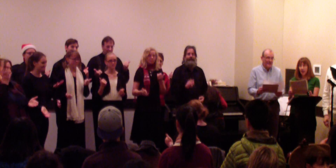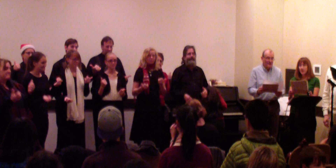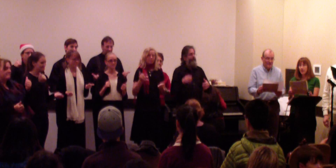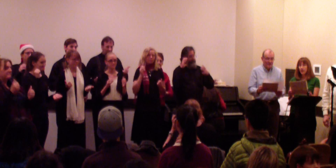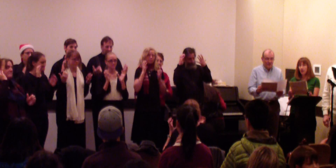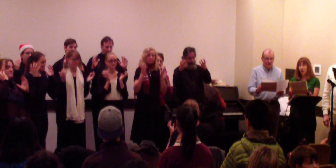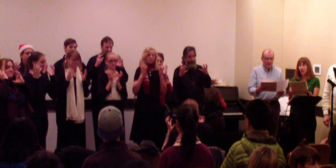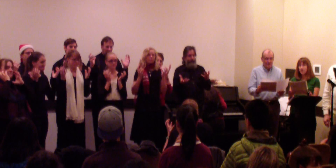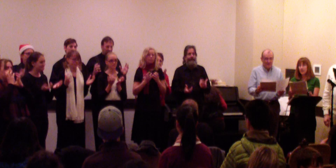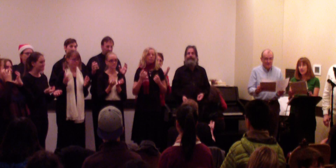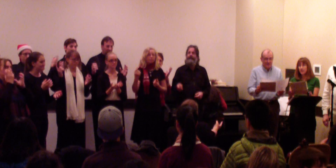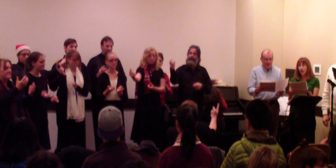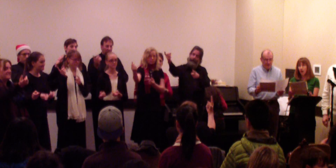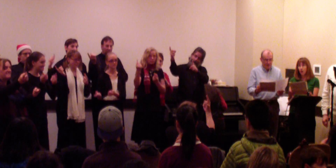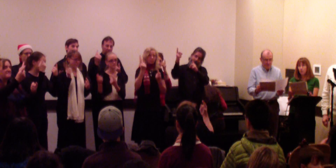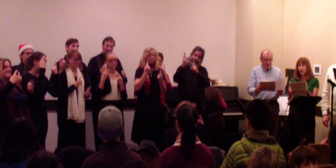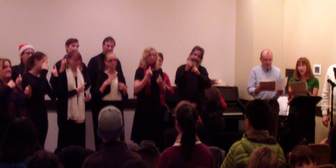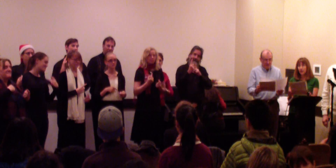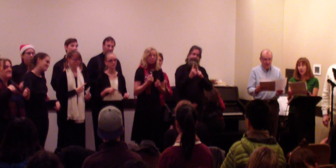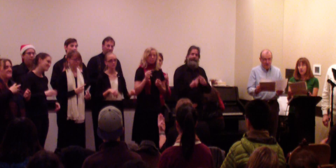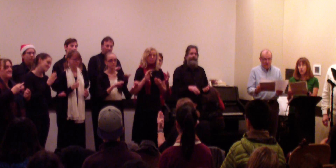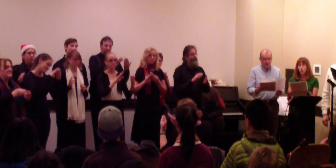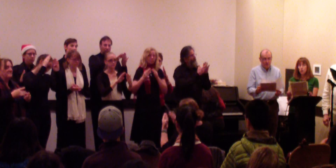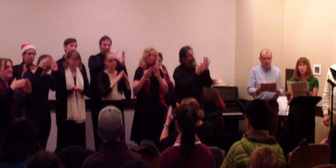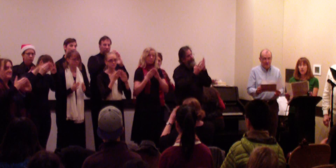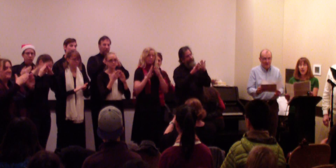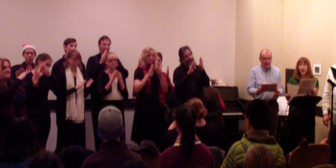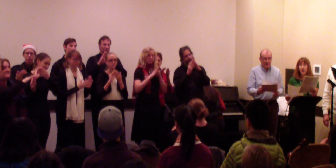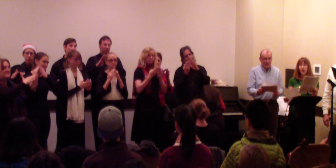Santa Claus is coming to